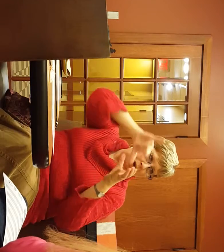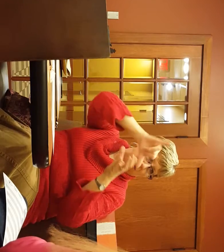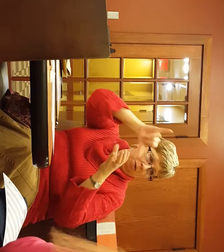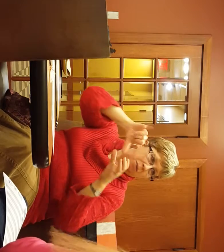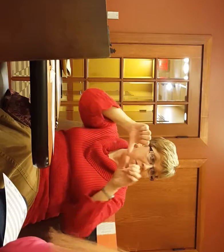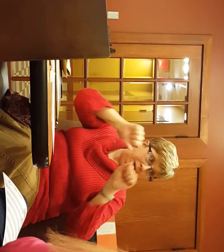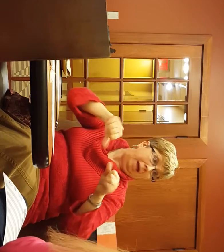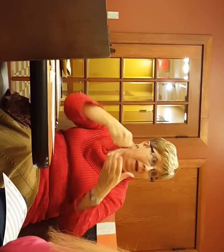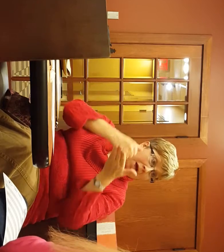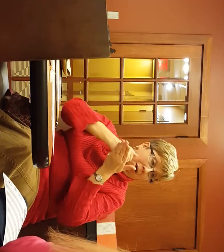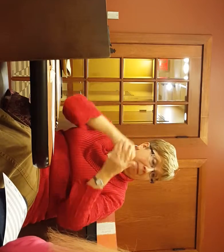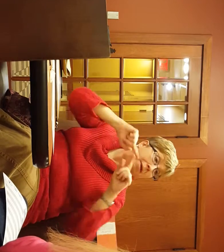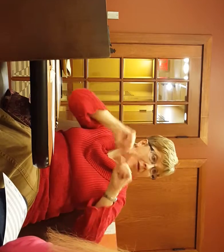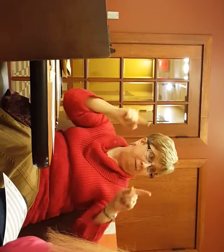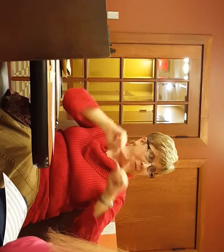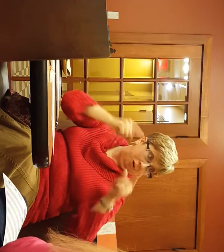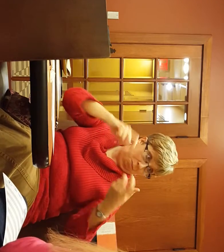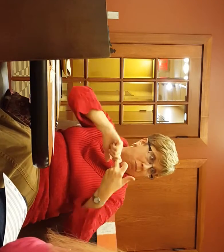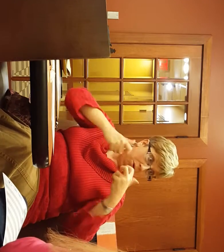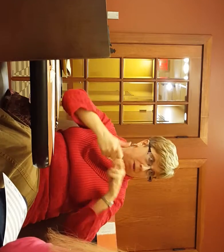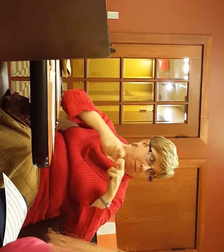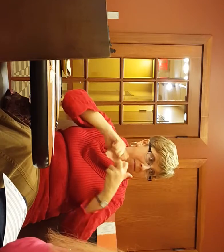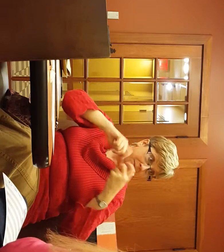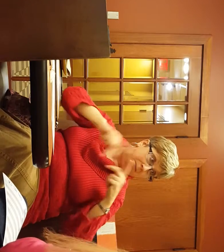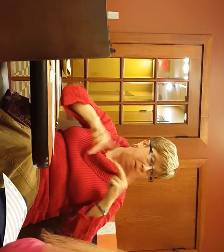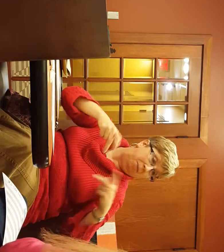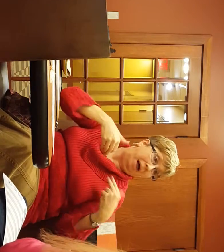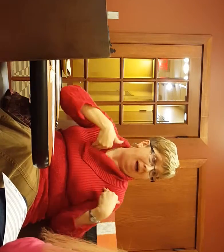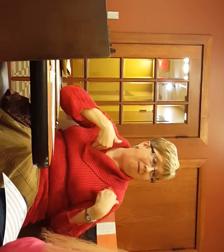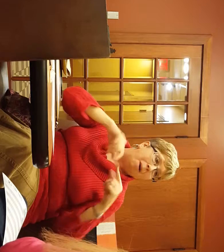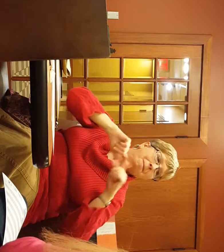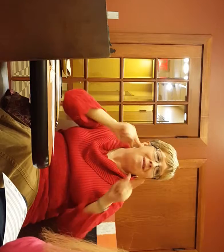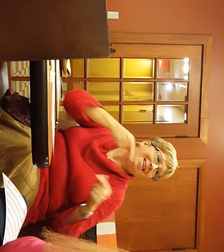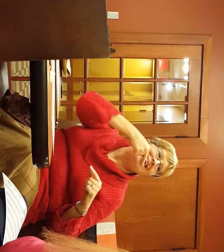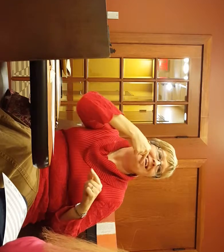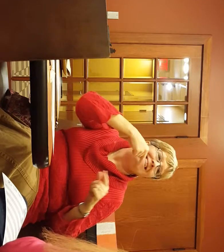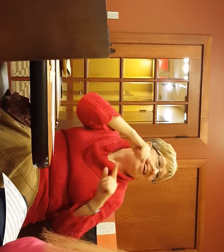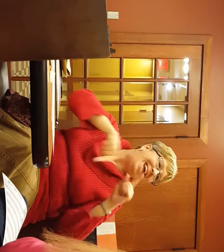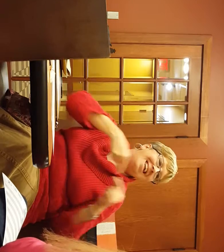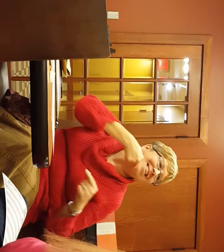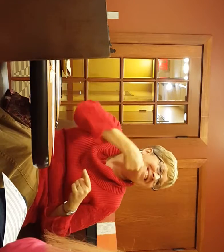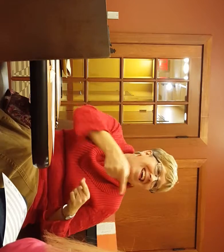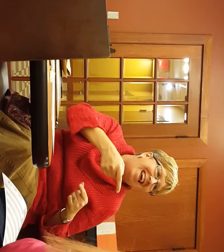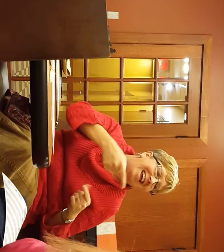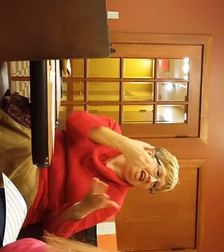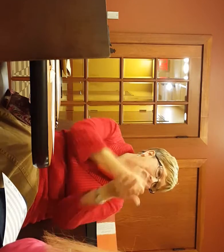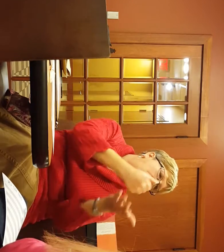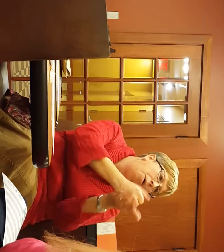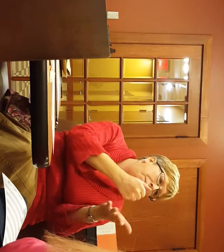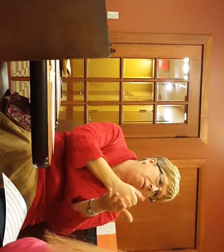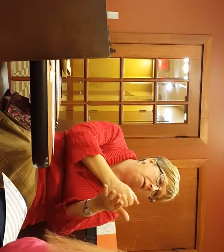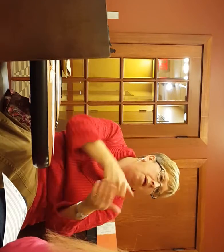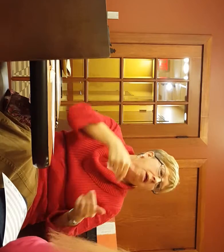in your neck because that's a great place for it. And your temples, just don't get it in your eyes.